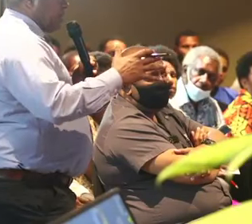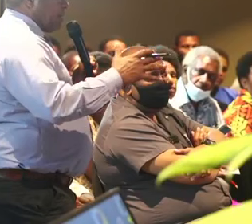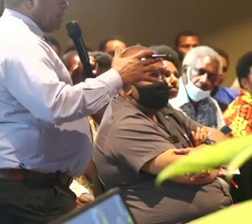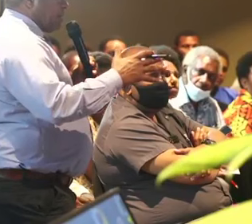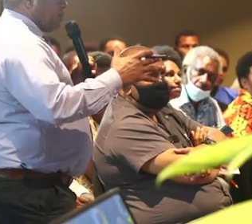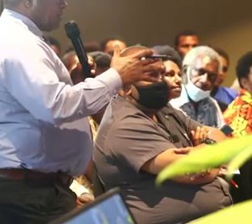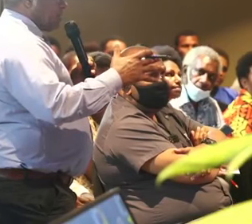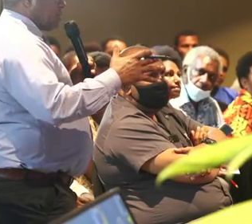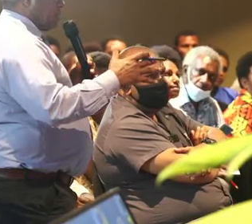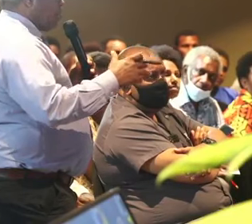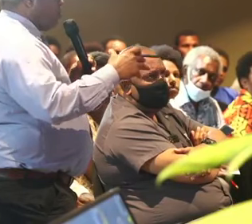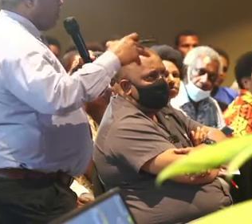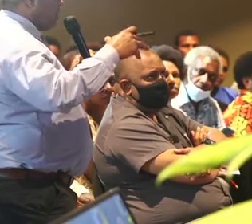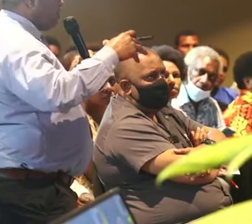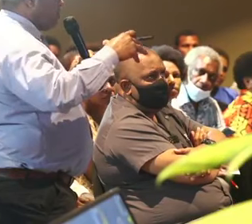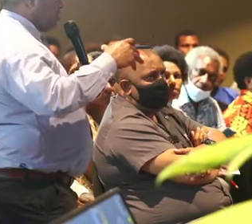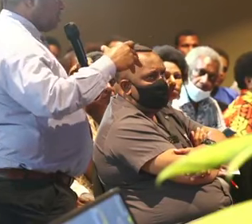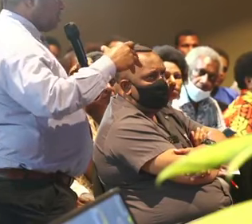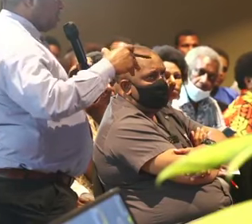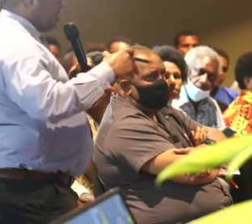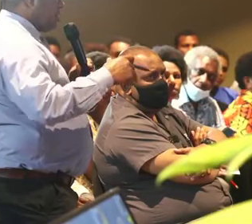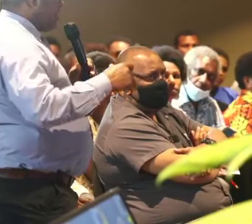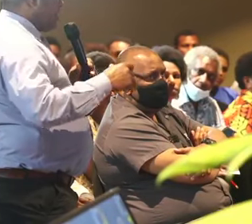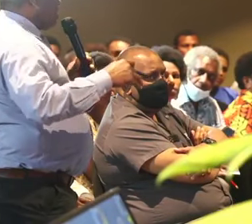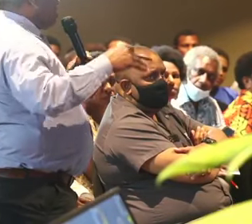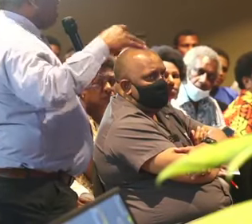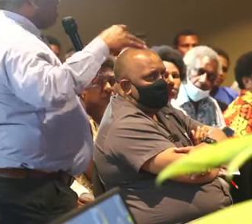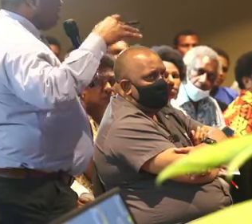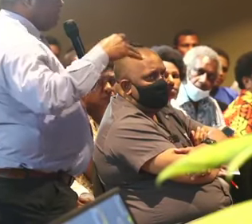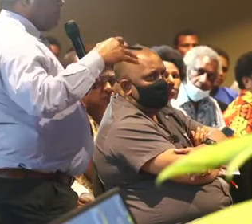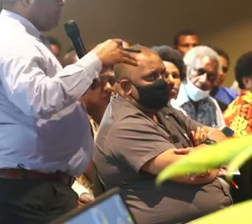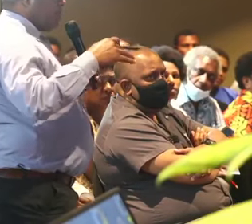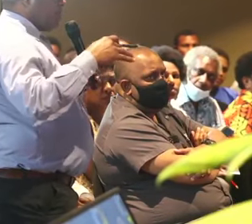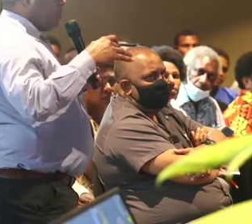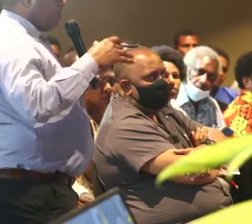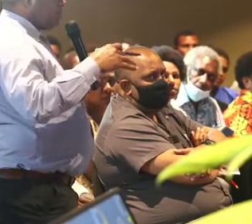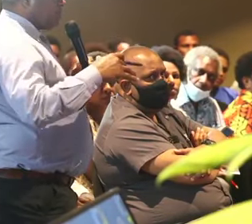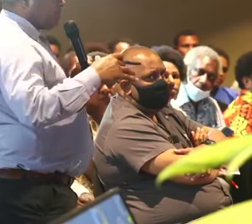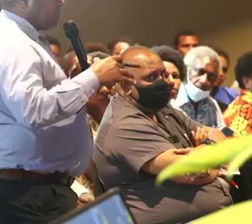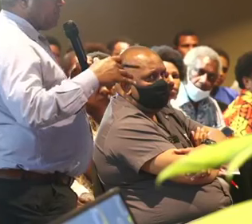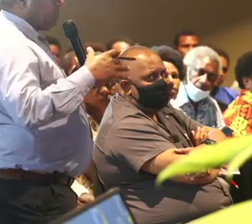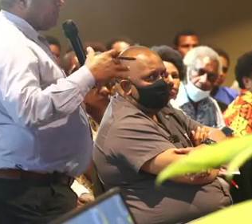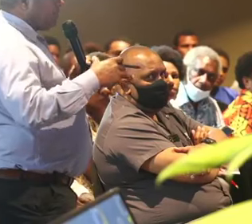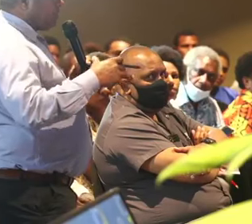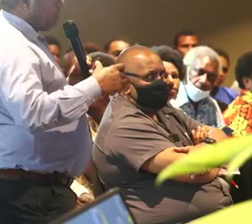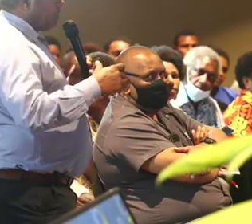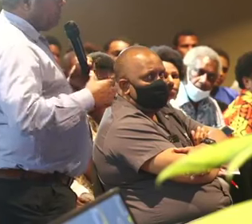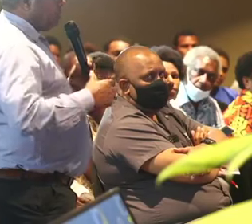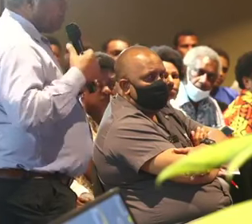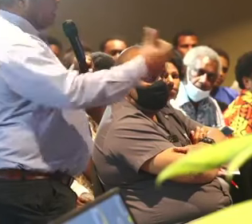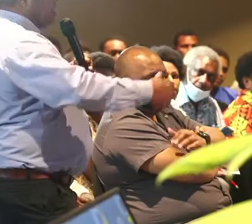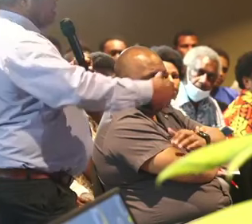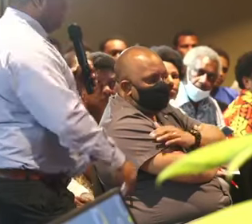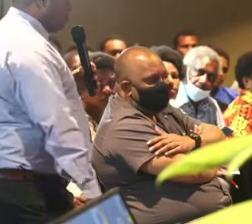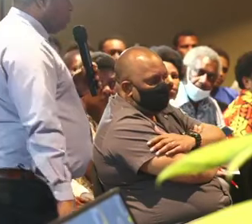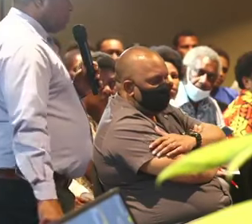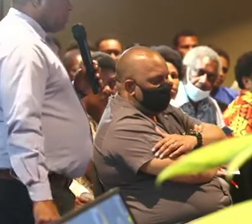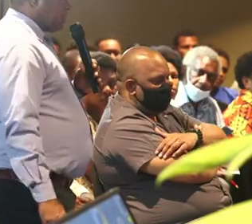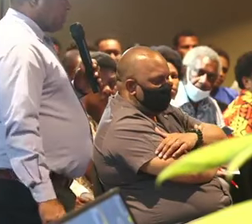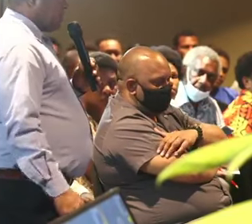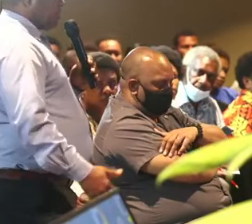frameable sample of processes long accommodating all citizens so that the maximum or populations will sit or country or get